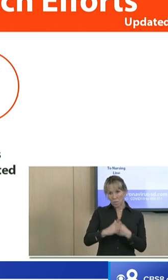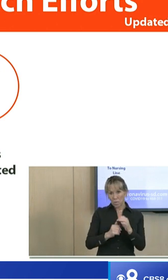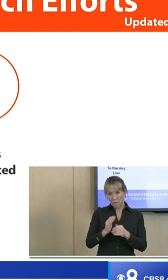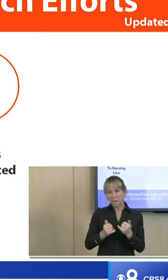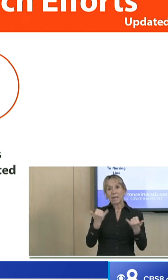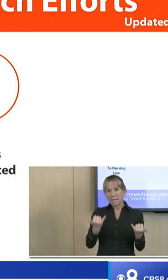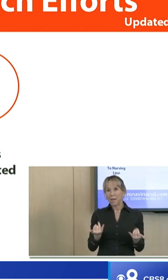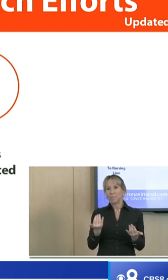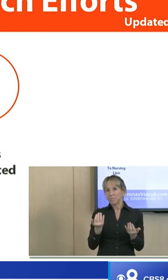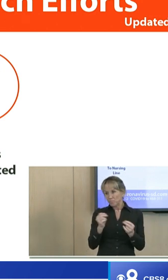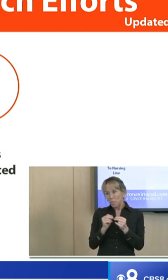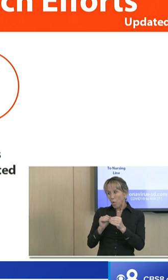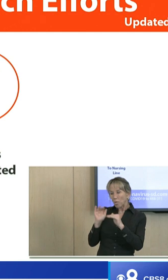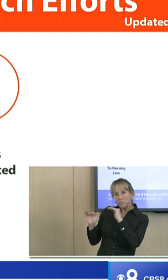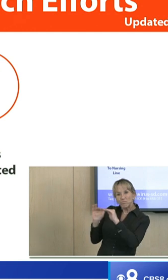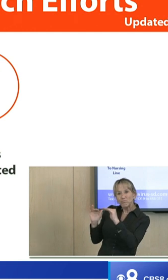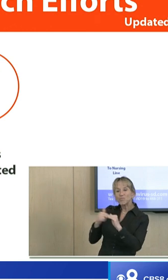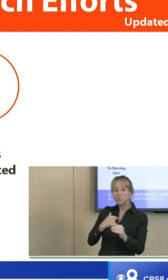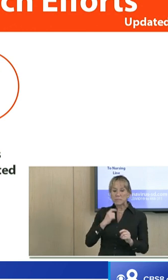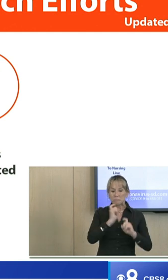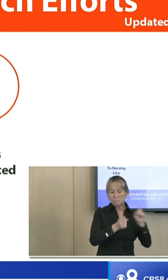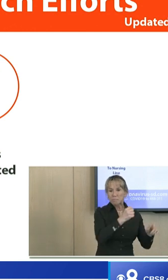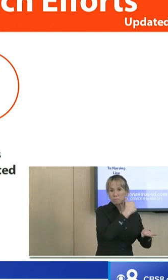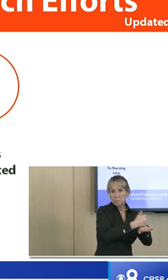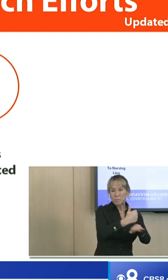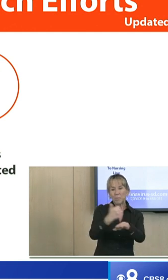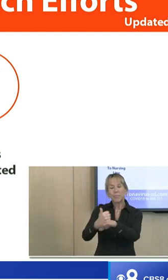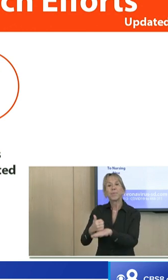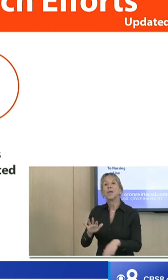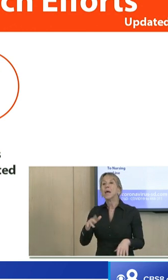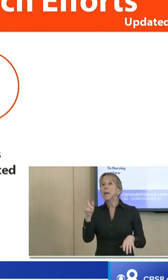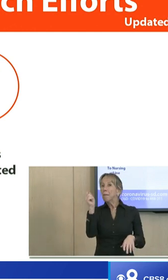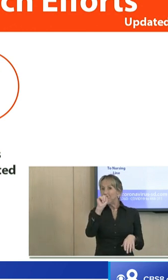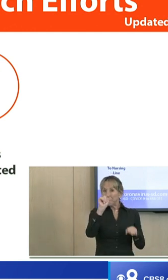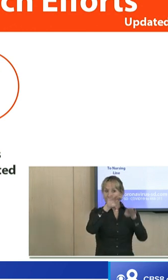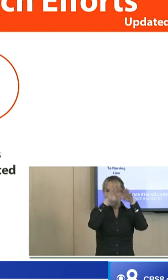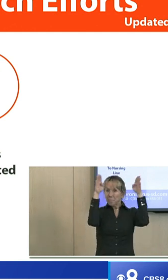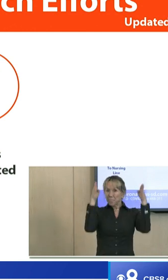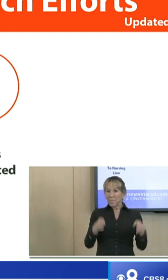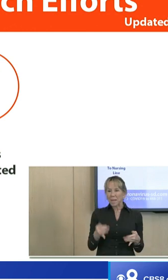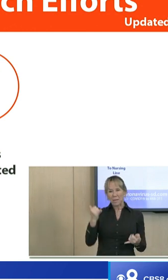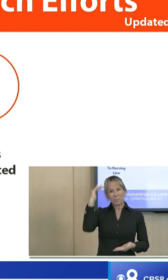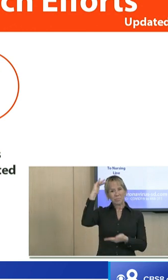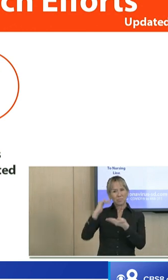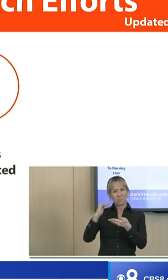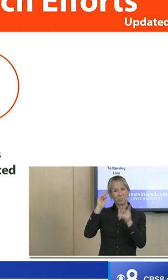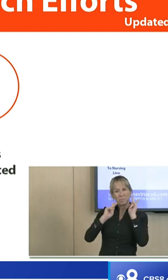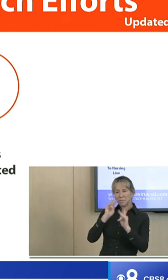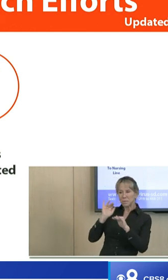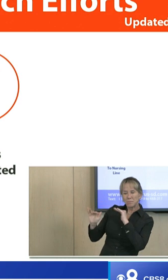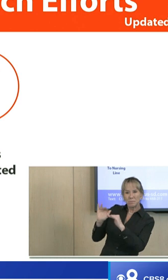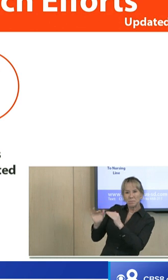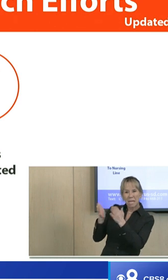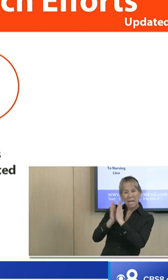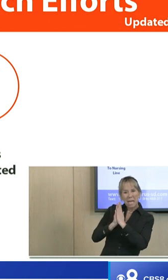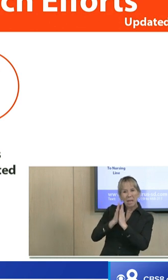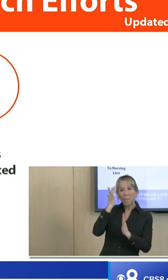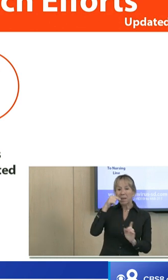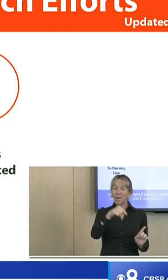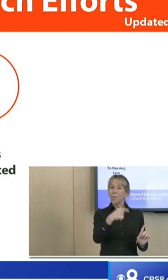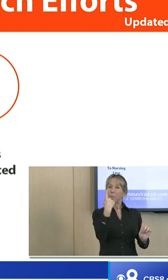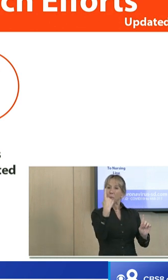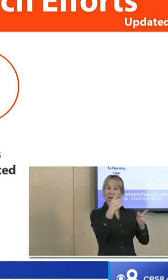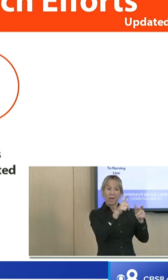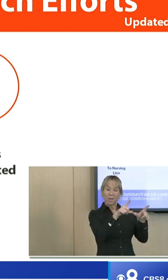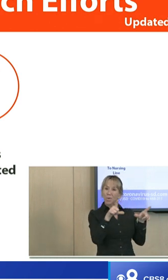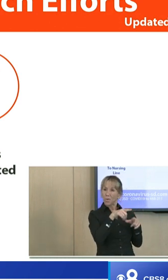been requested. The number of toilets distributed declined slightly because they were at one location that was being used for a specific healthcare purpose.